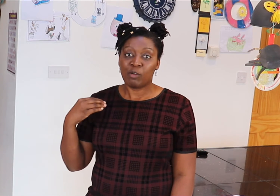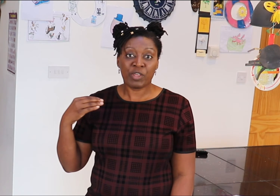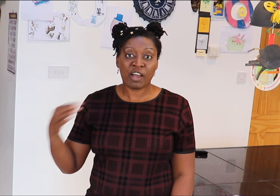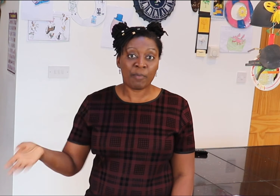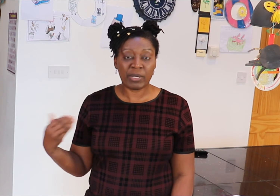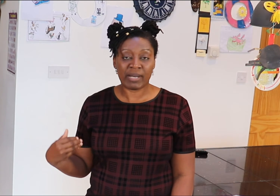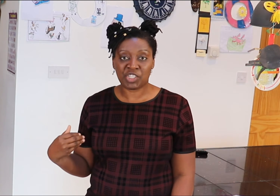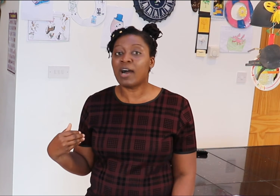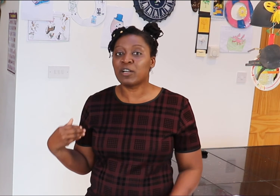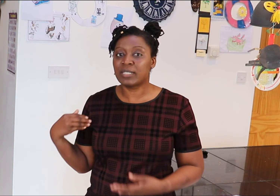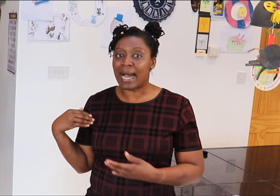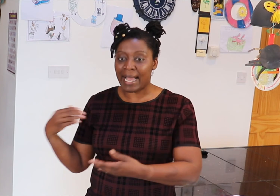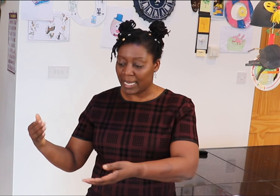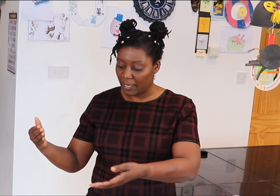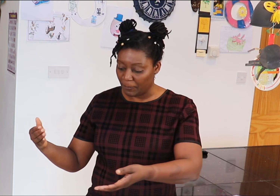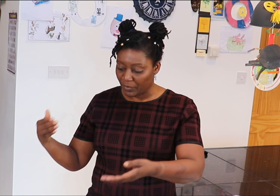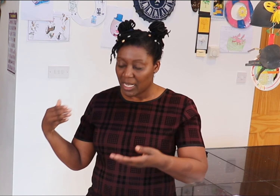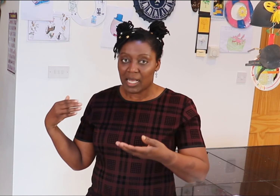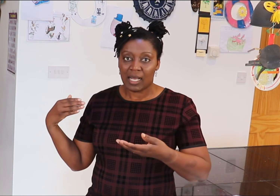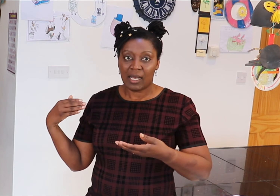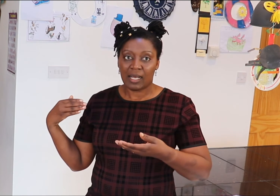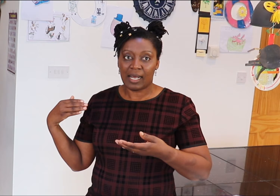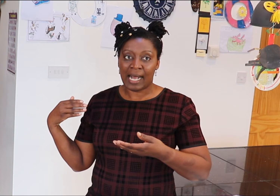with her being my child, I